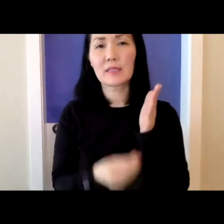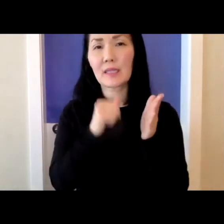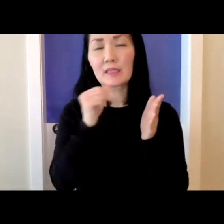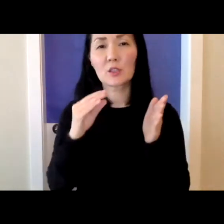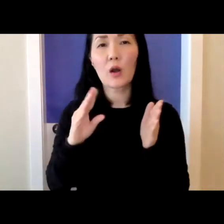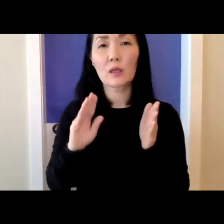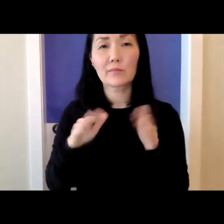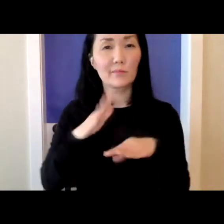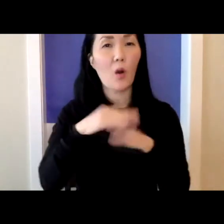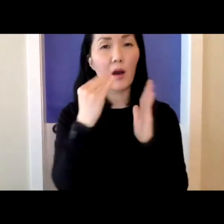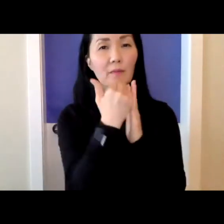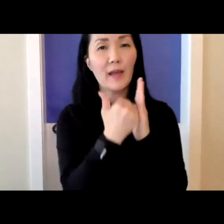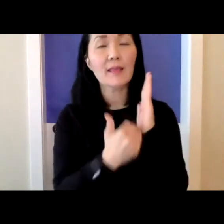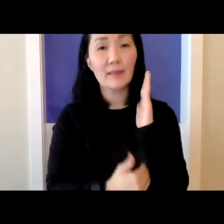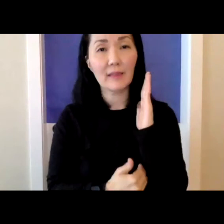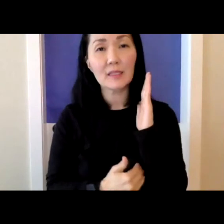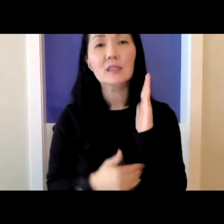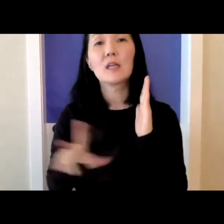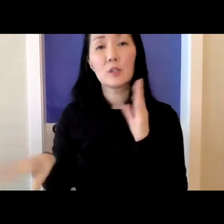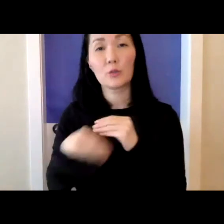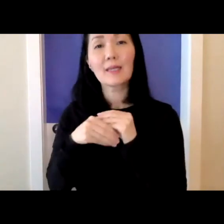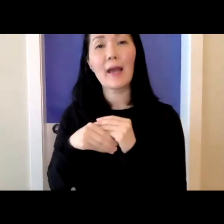chat as well.